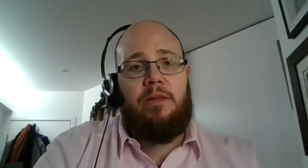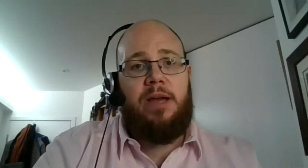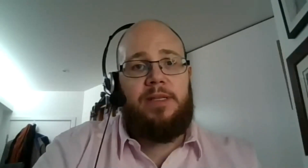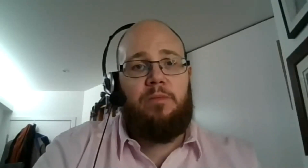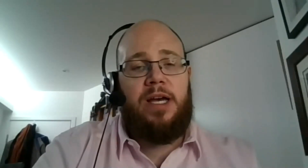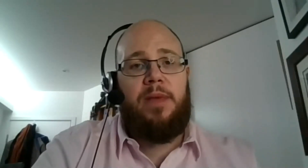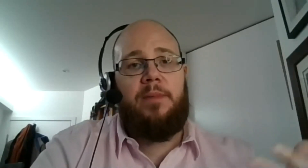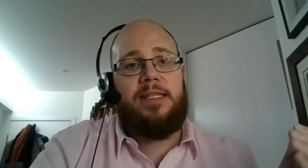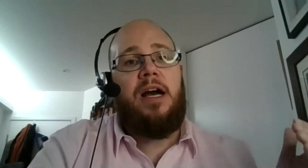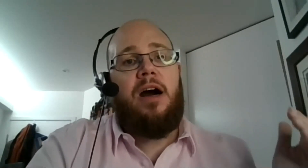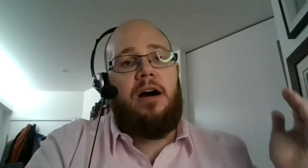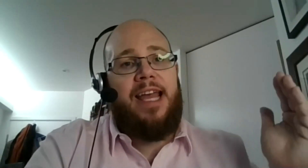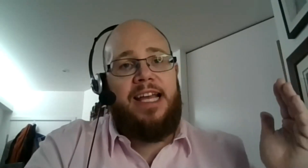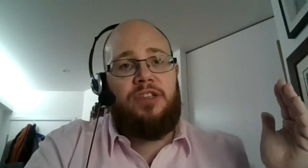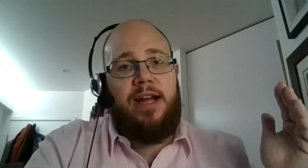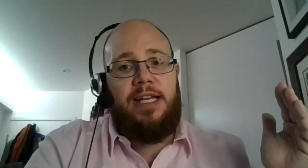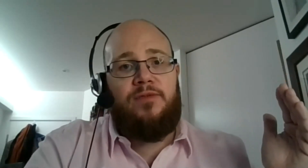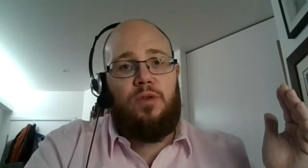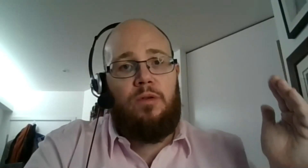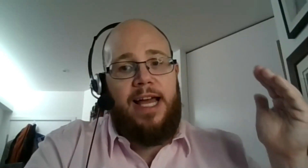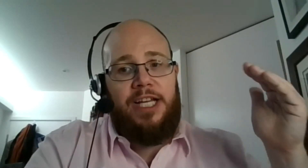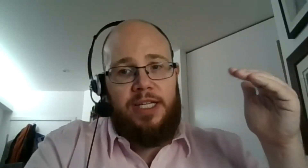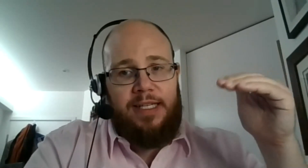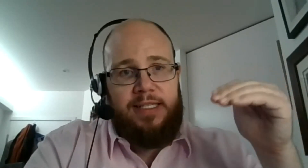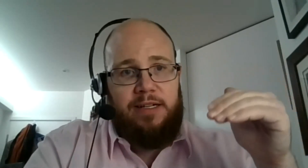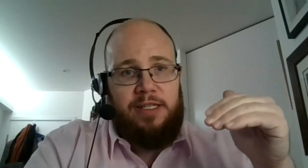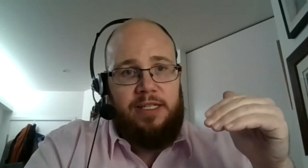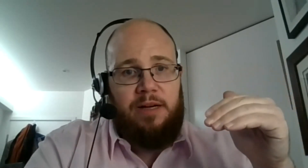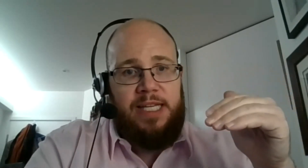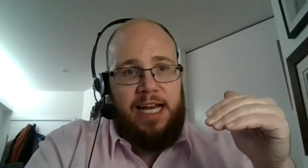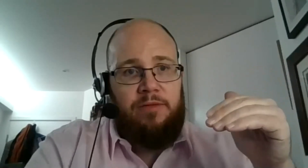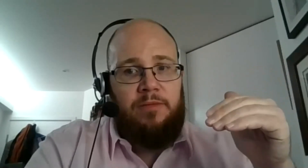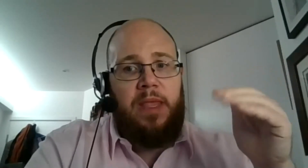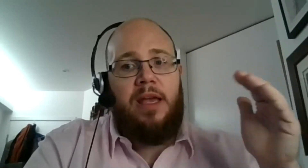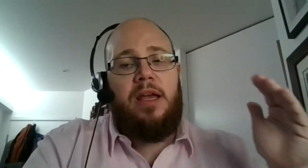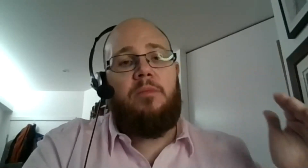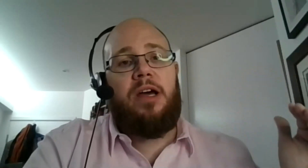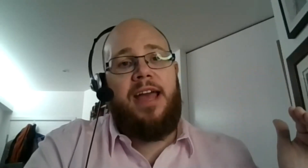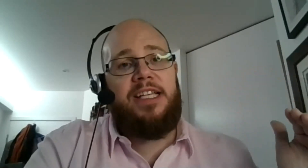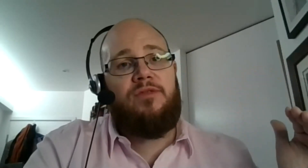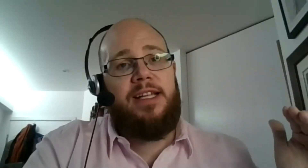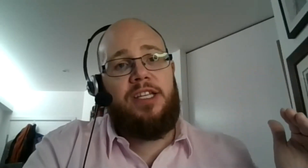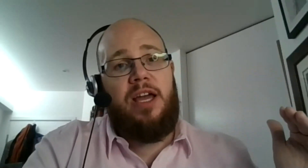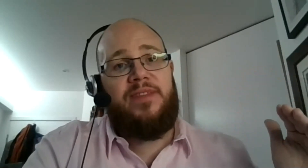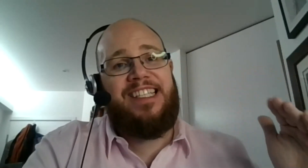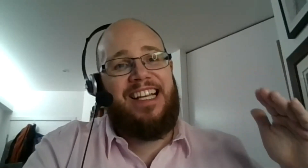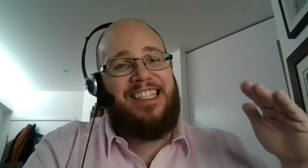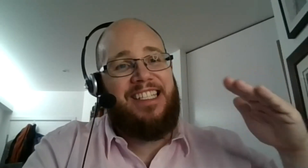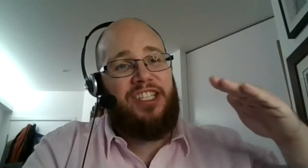moment in Birmingham is our case rates for all ages is starting to come down, but our case rates in over 60s is